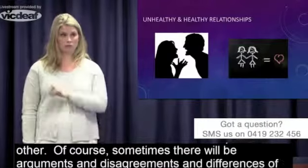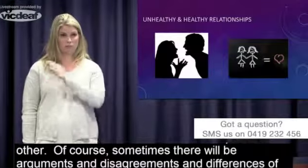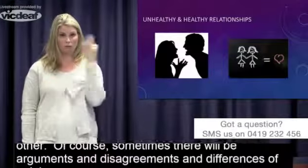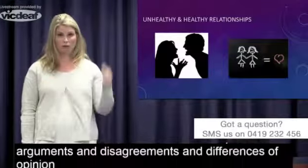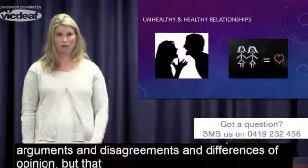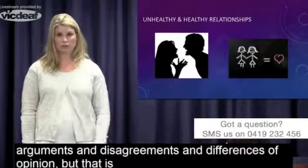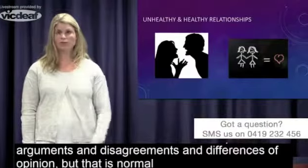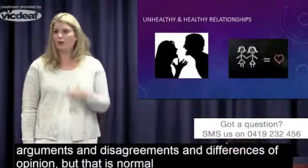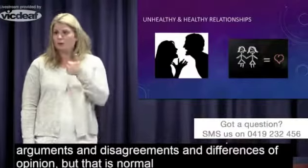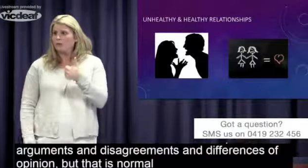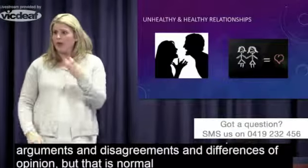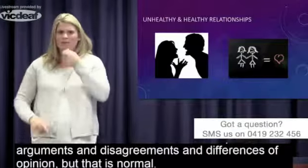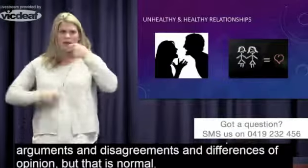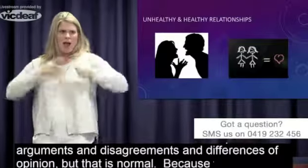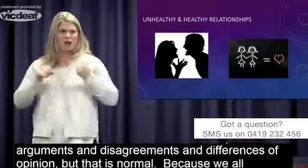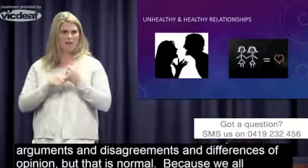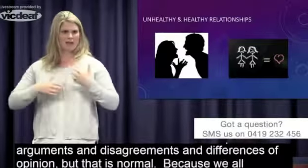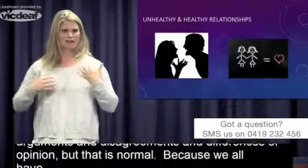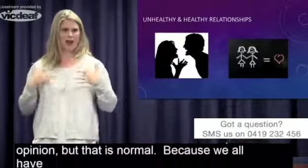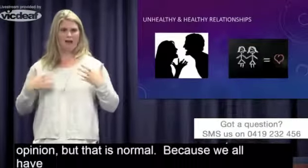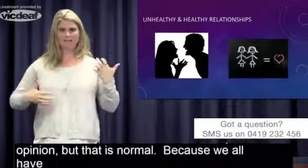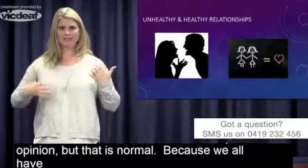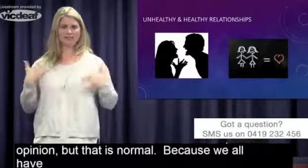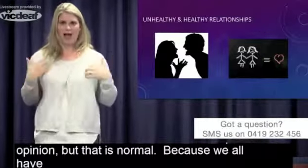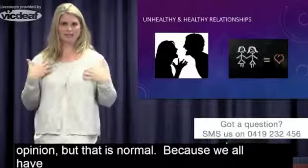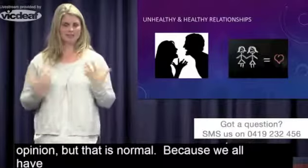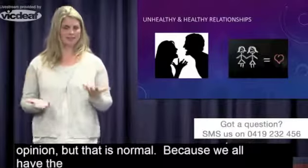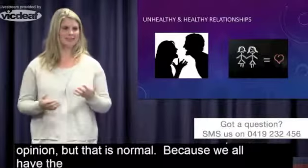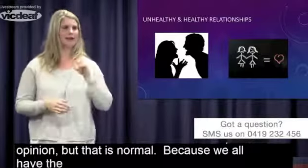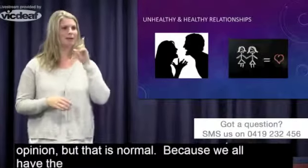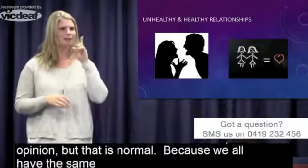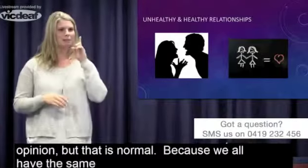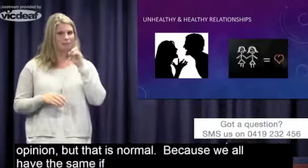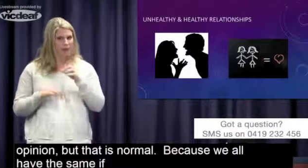if we all had the same opinions about everything, we'd have boring lives and boring relationships.